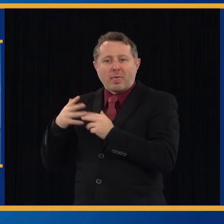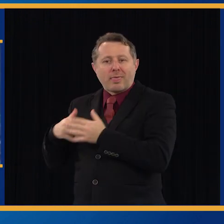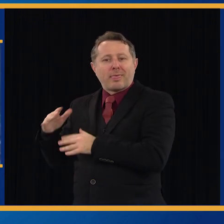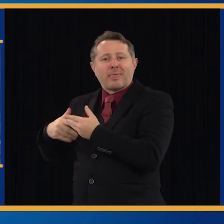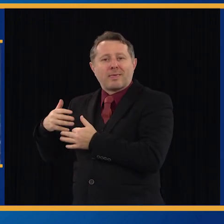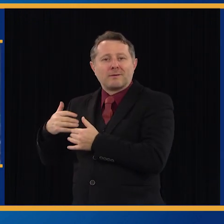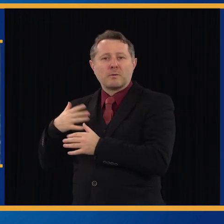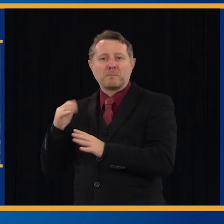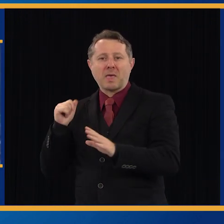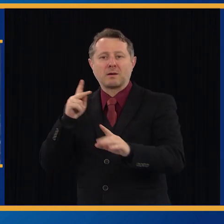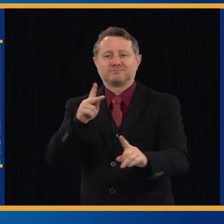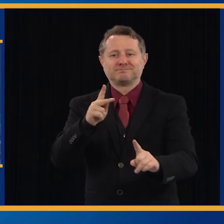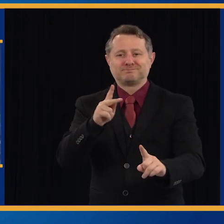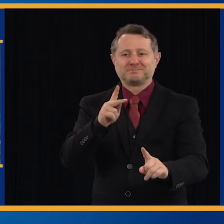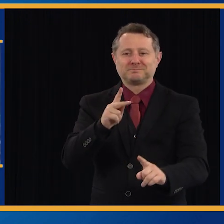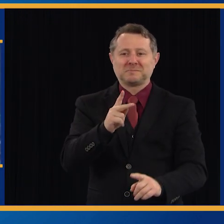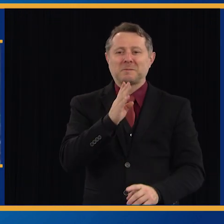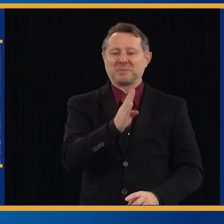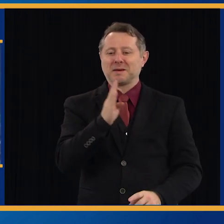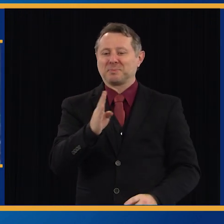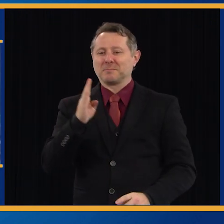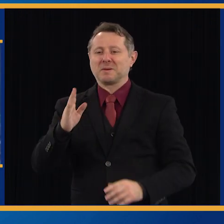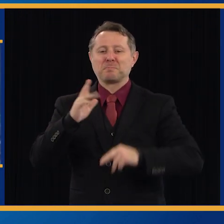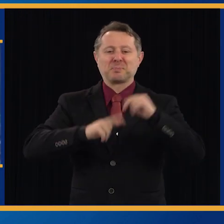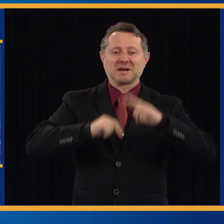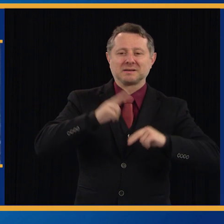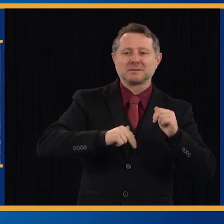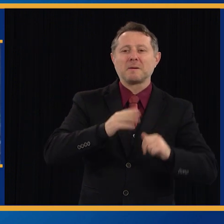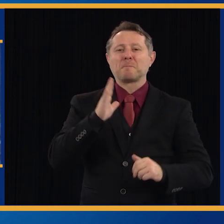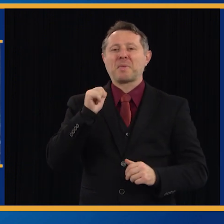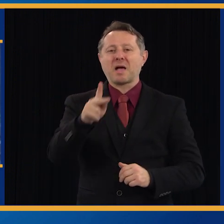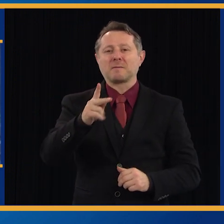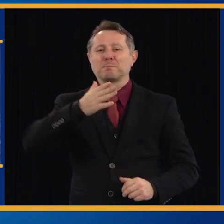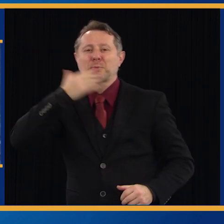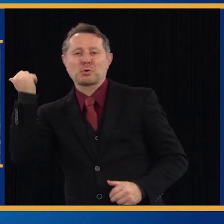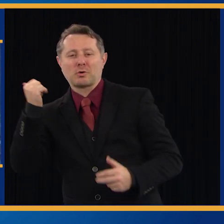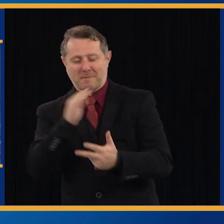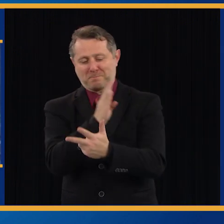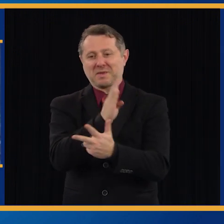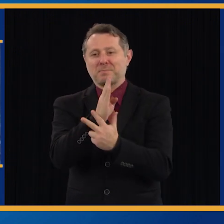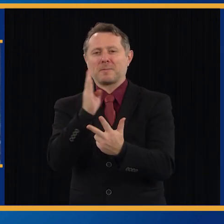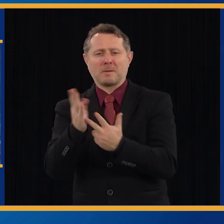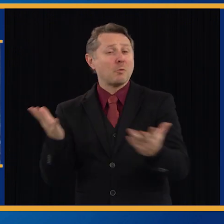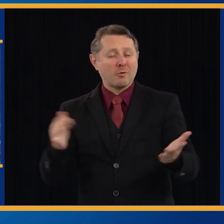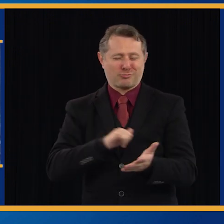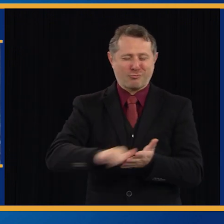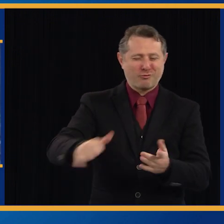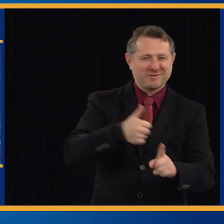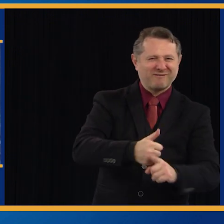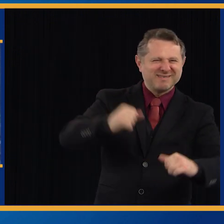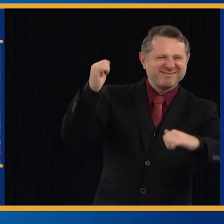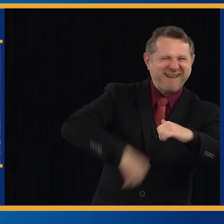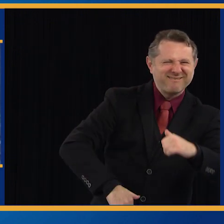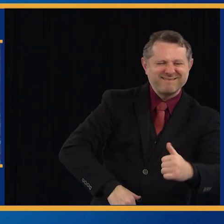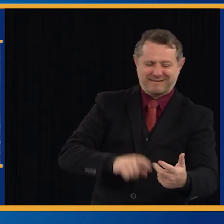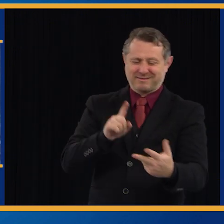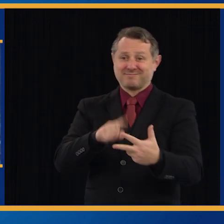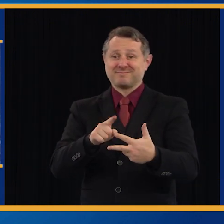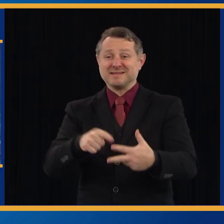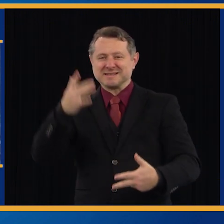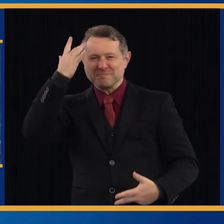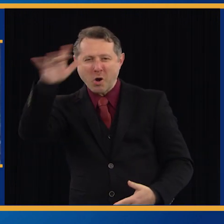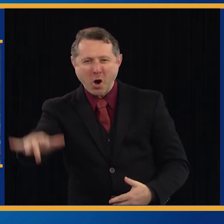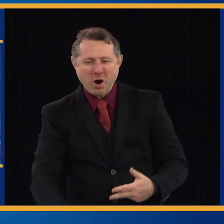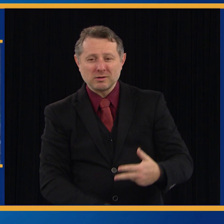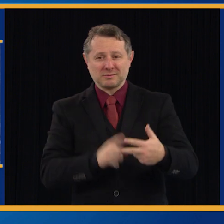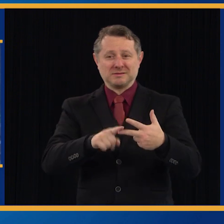going to do. Because we are New York tough, and tough isn't just tough. Tough is smart. Tough is